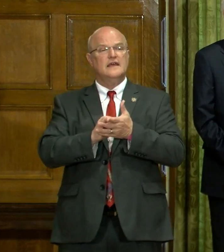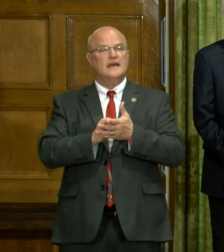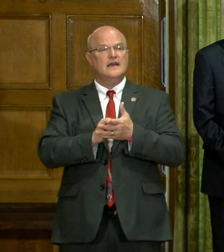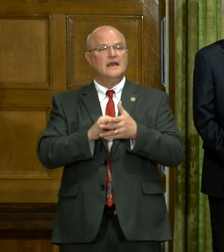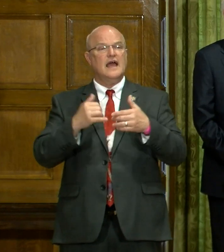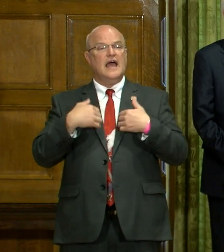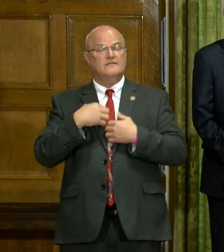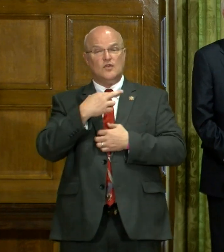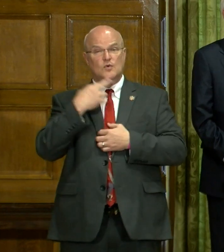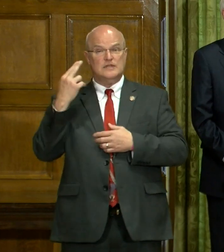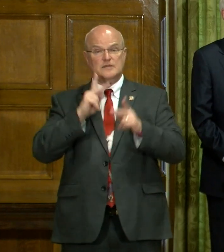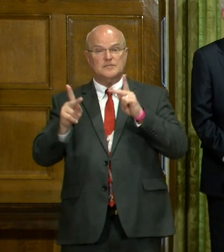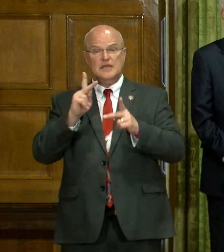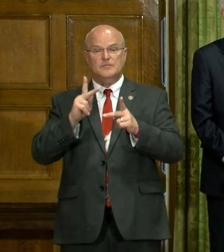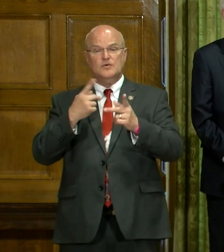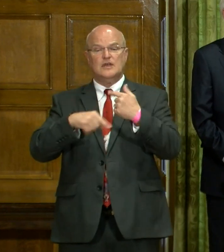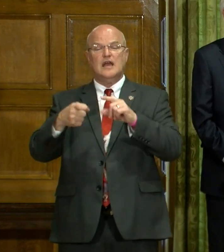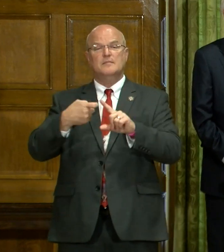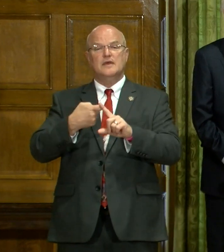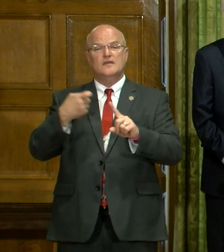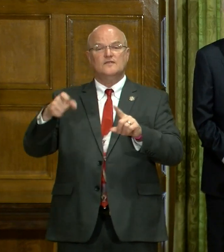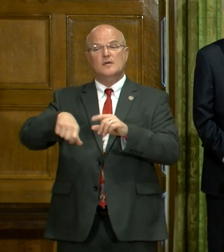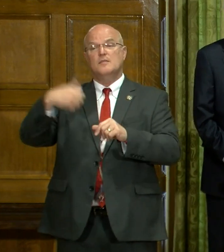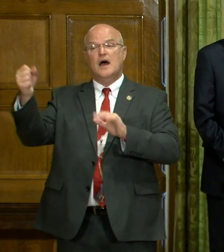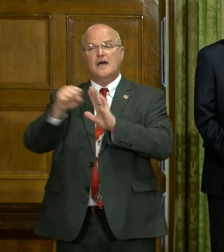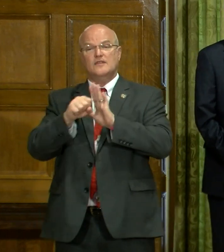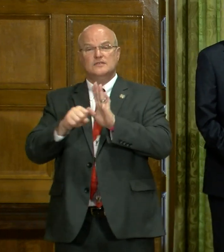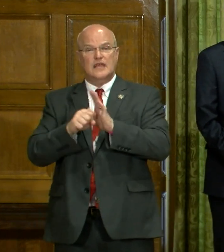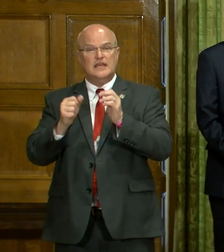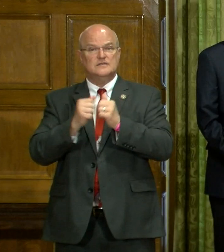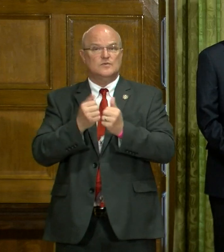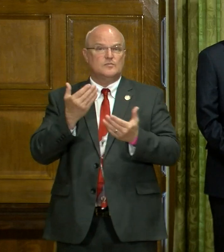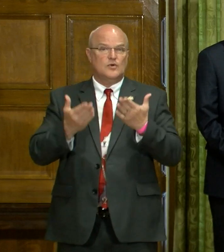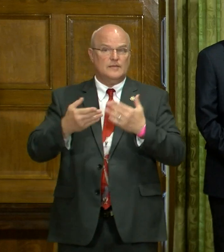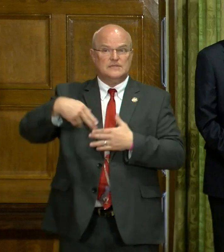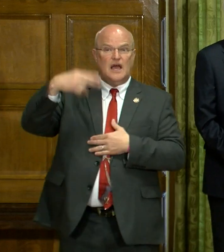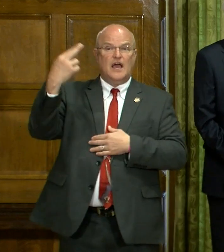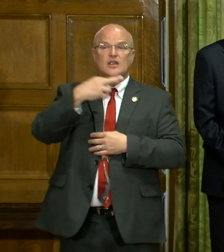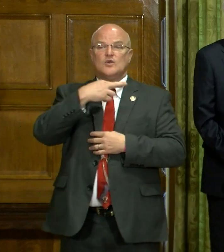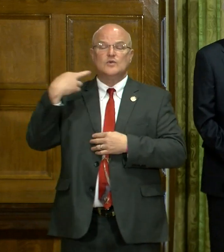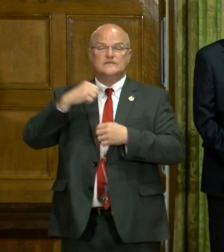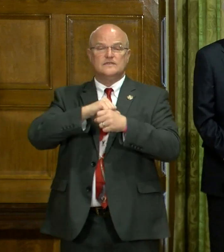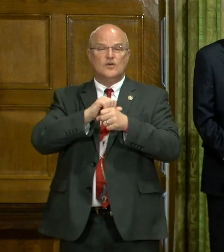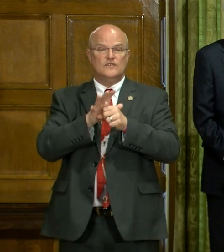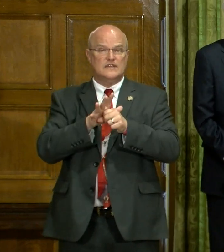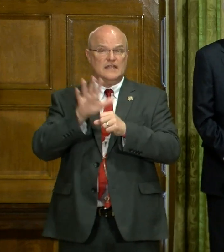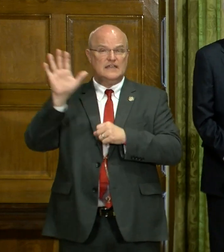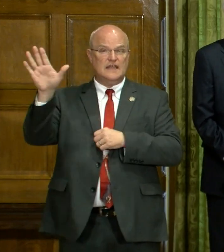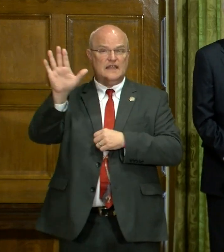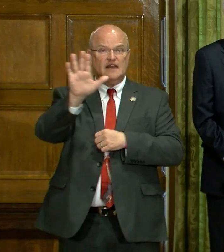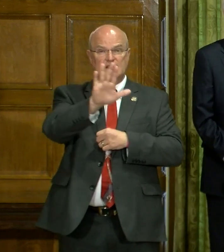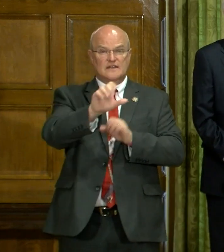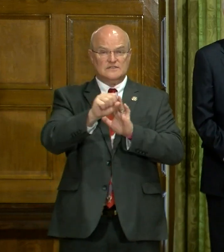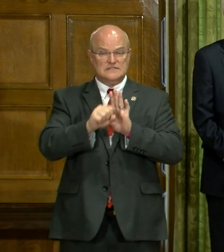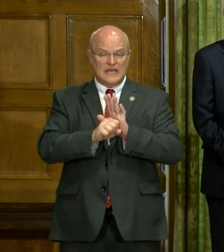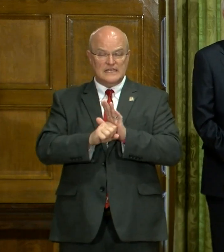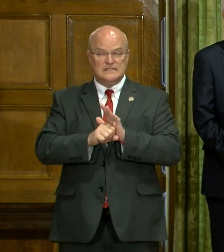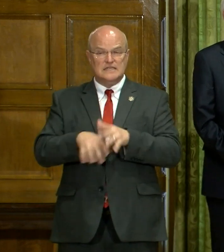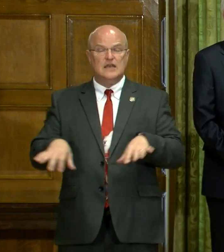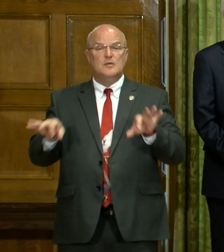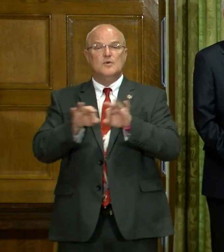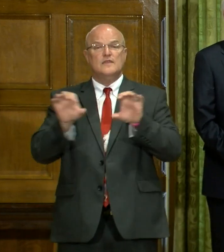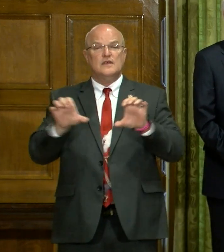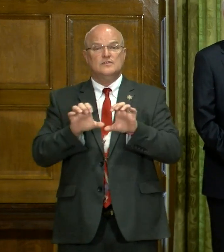there is always a risk in people coming from other states with perhaps higher risk of COVID-19. It's important that they do